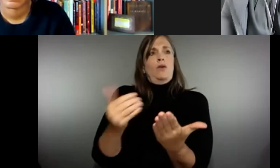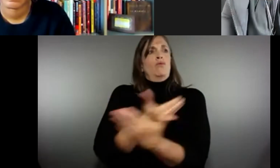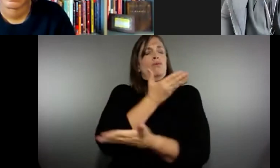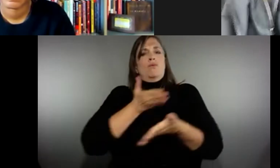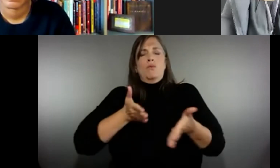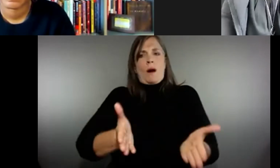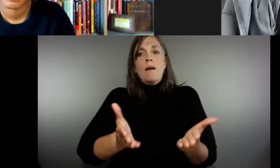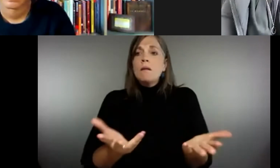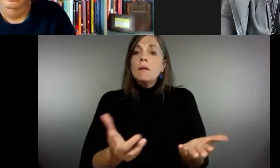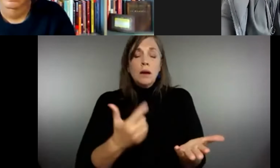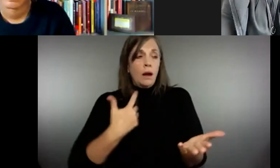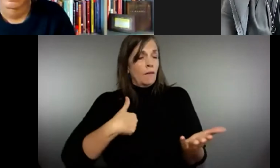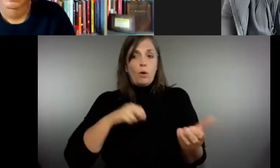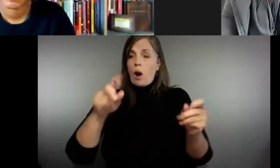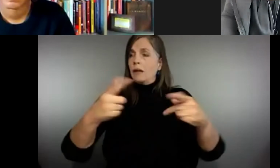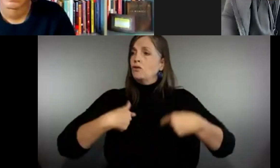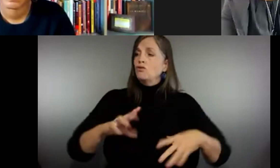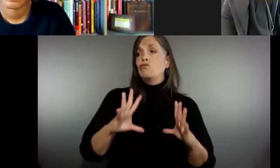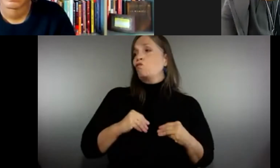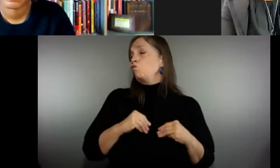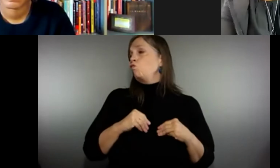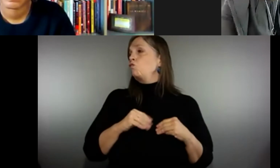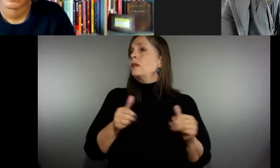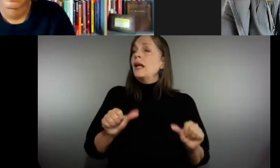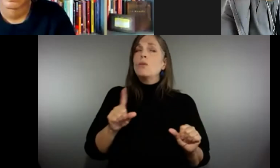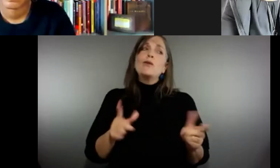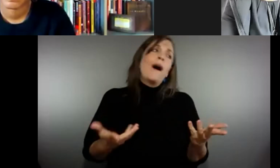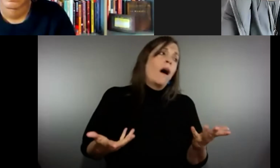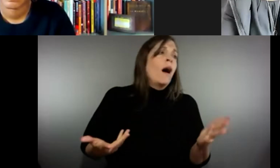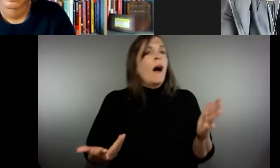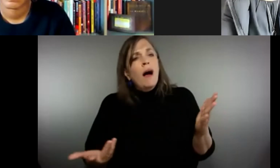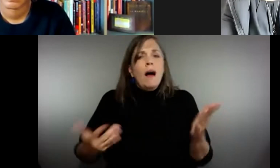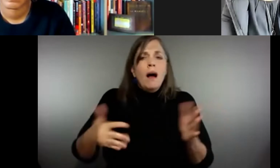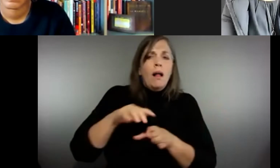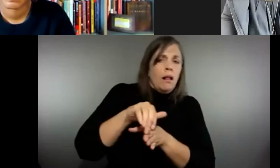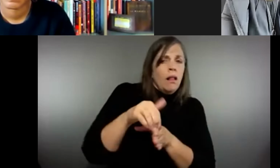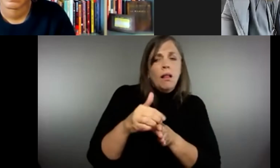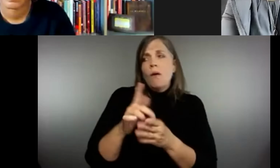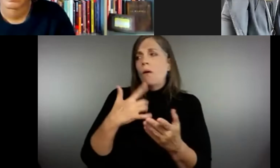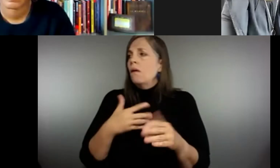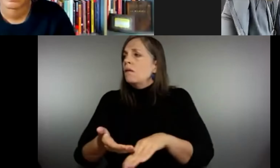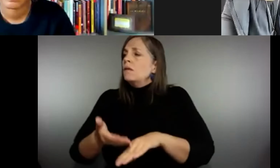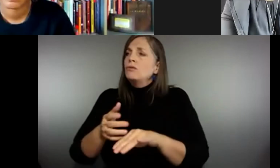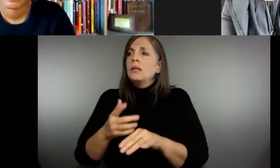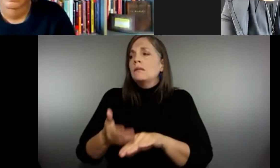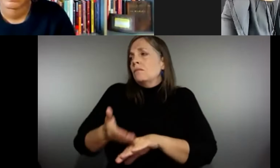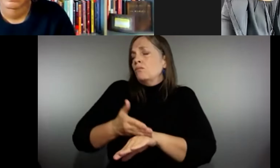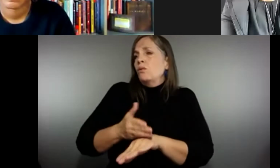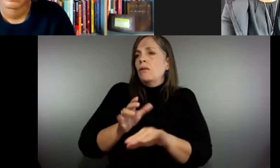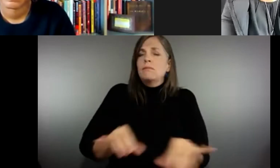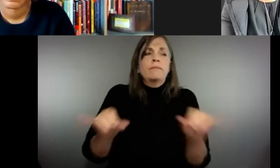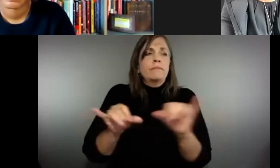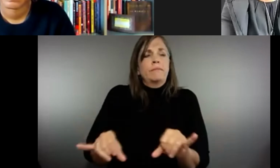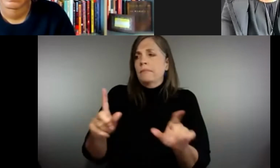settle for anyone who is tinkering around the edges or reforming the status quo because the status quo wasn't working for the